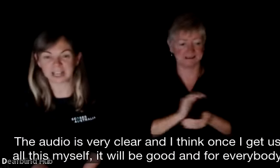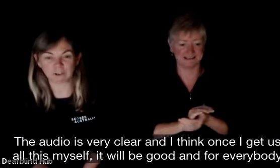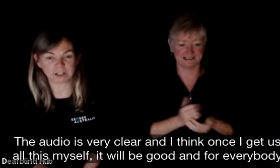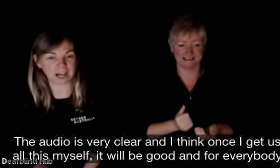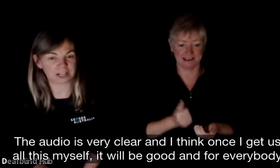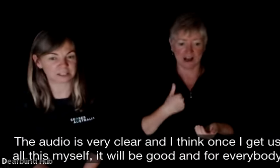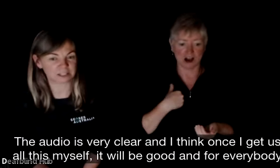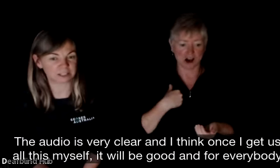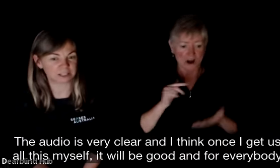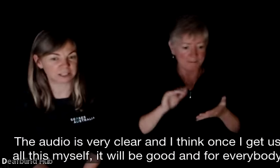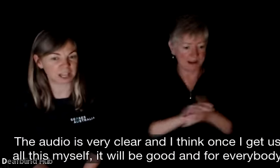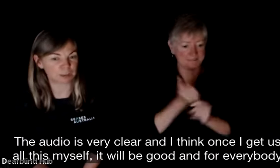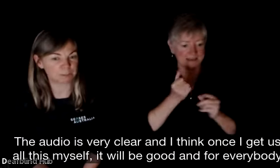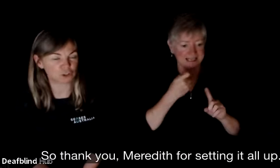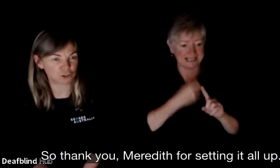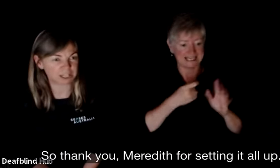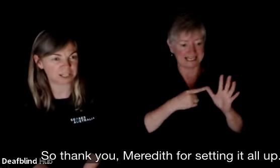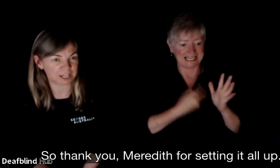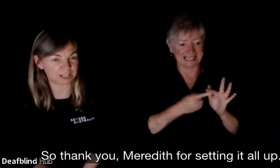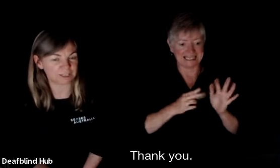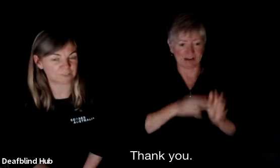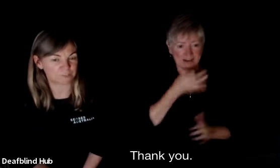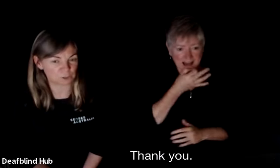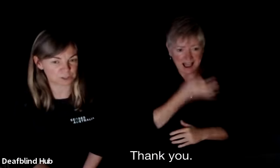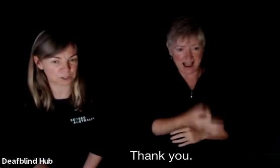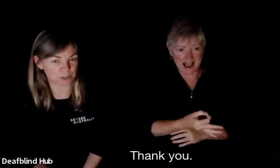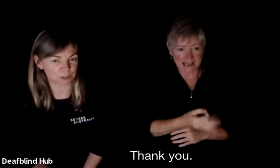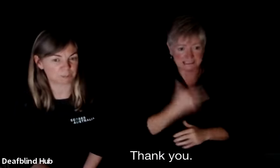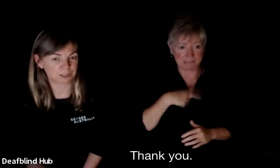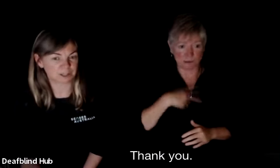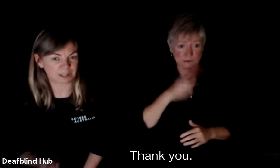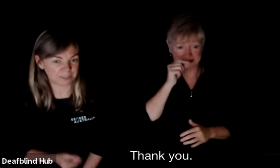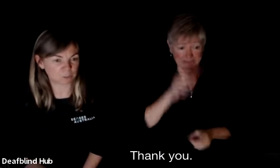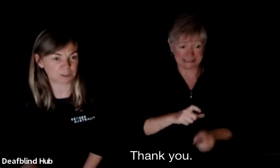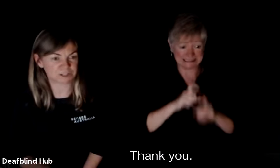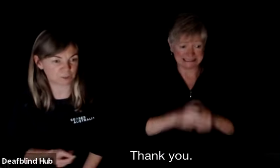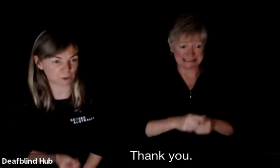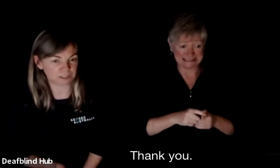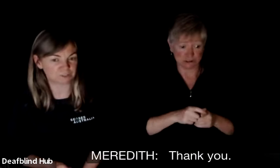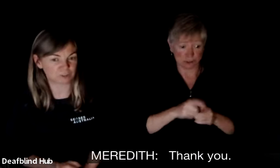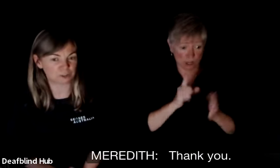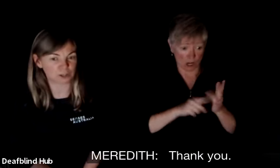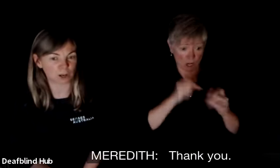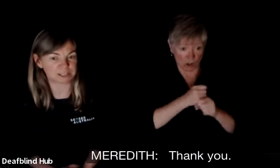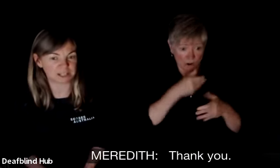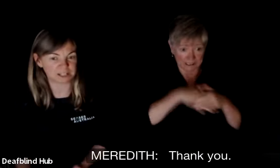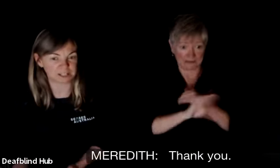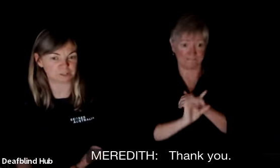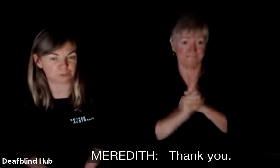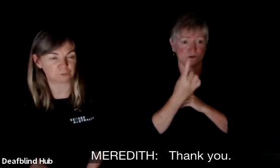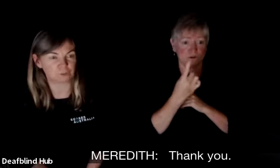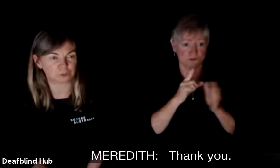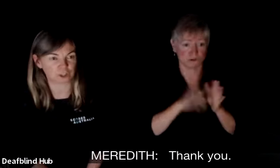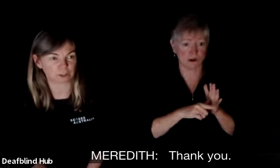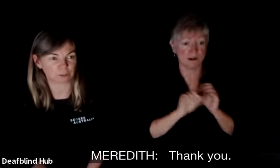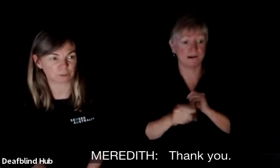glad Karen asked. It can be tricky getting in the first time. think once you've got in the first time, it's easier